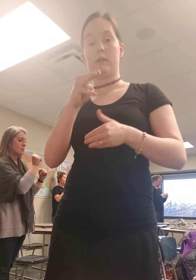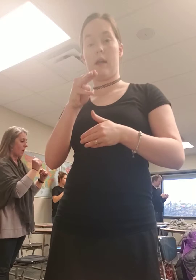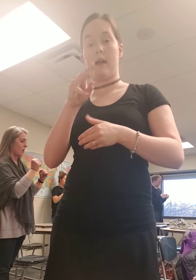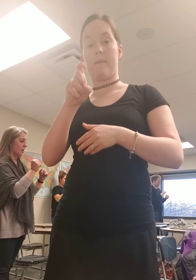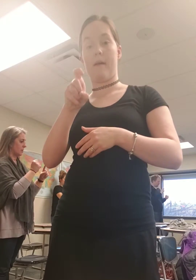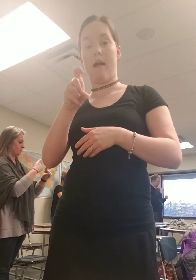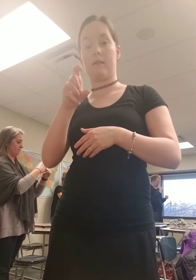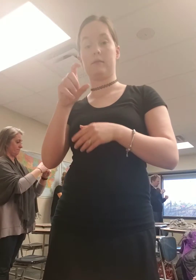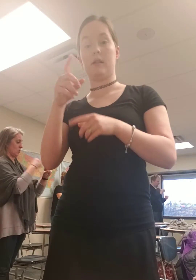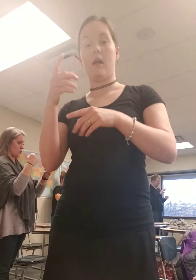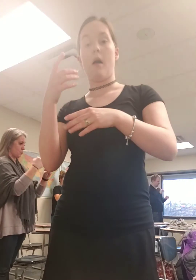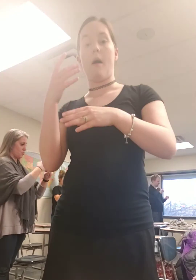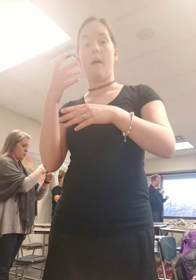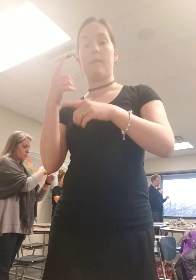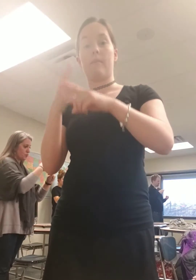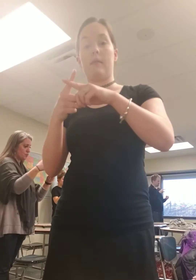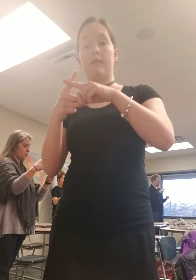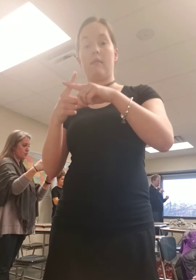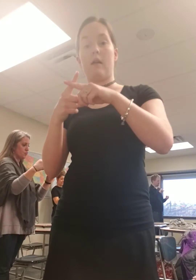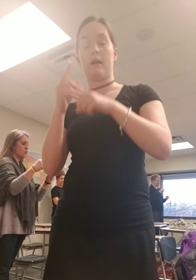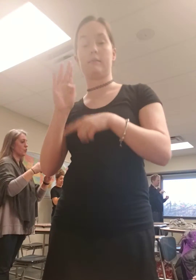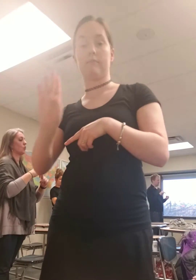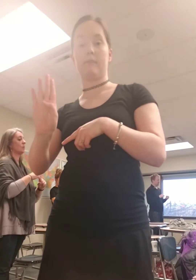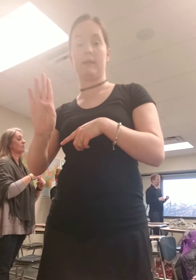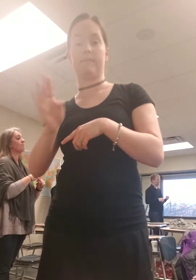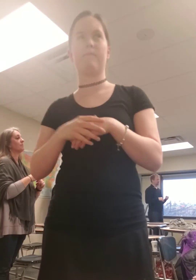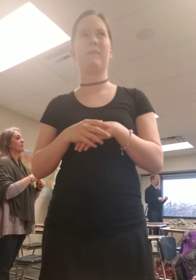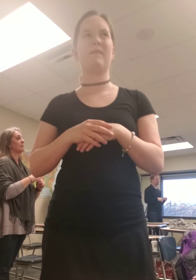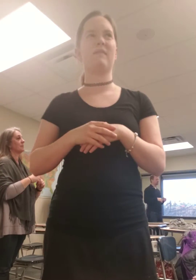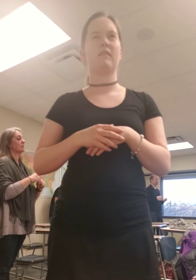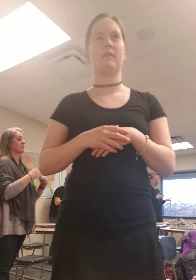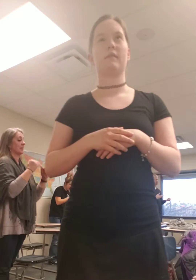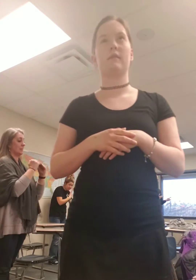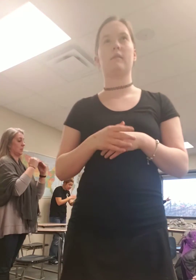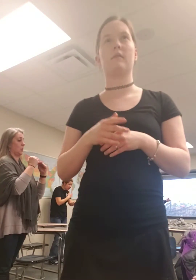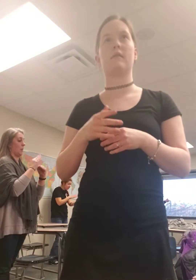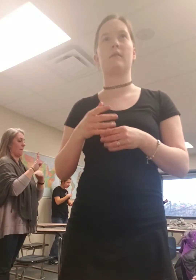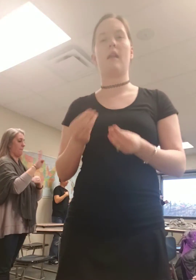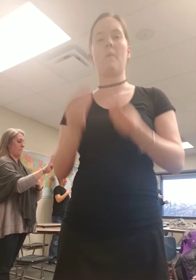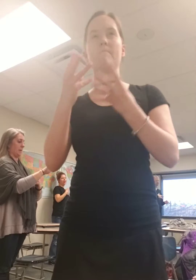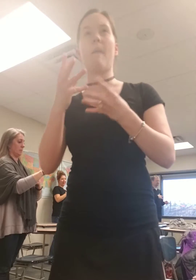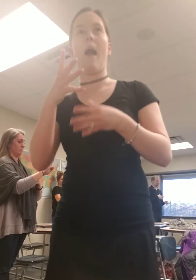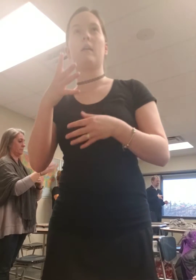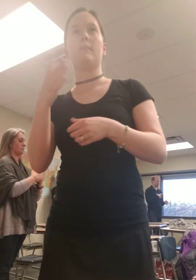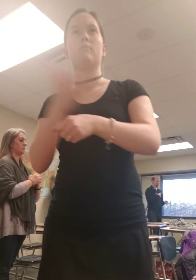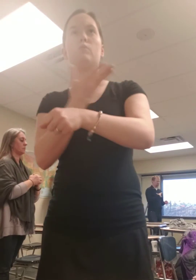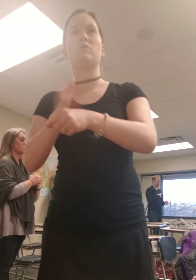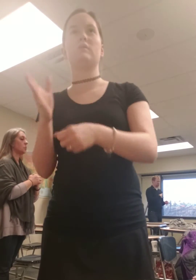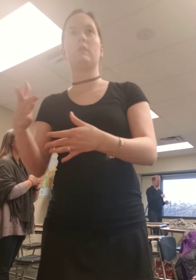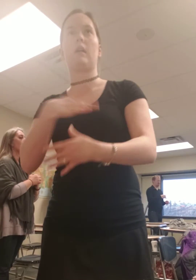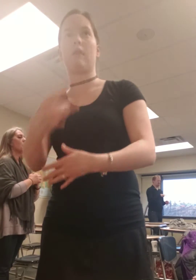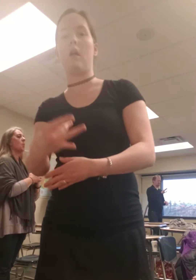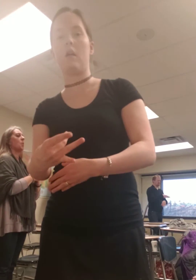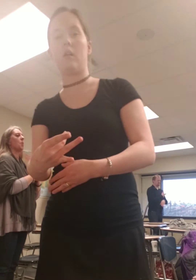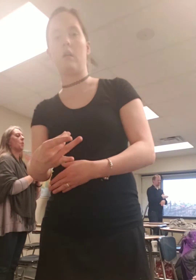How many like music? How many like music? I like music. What are some ways or places that we use music or see music or